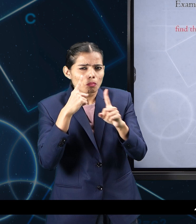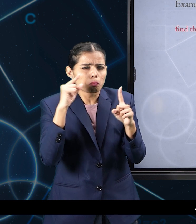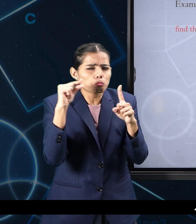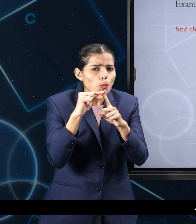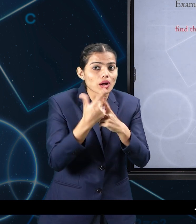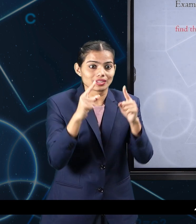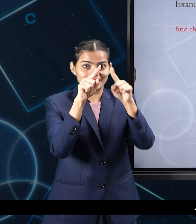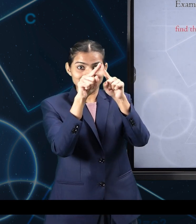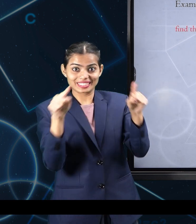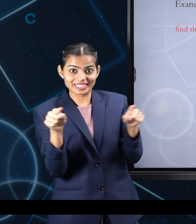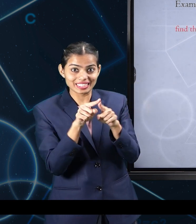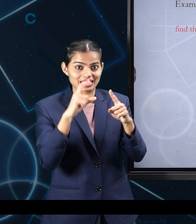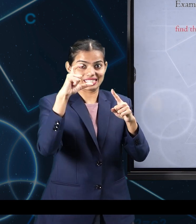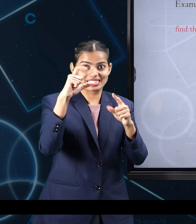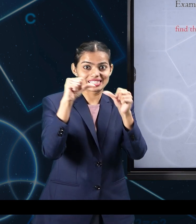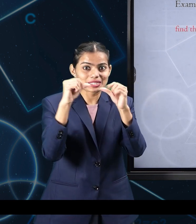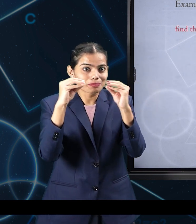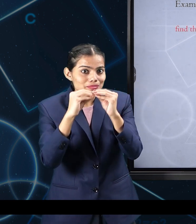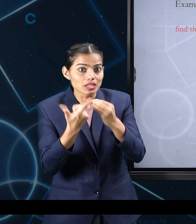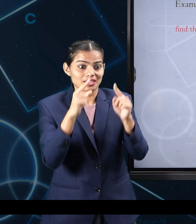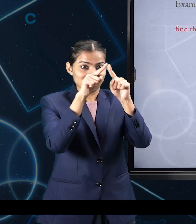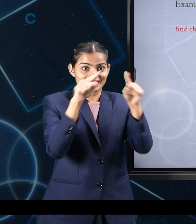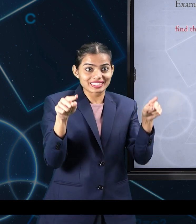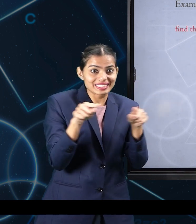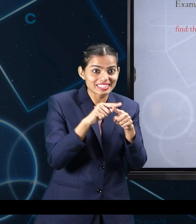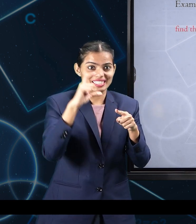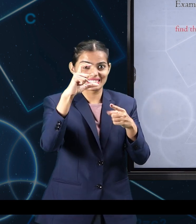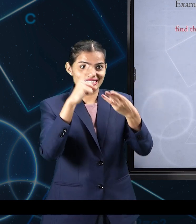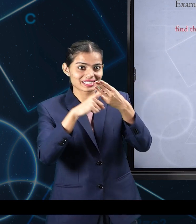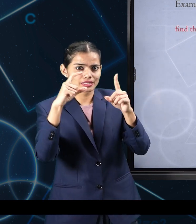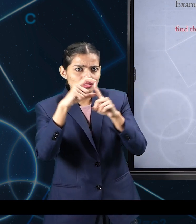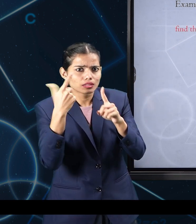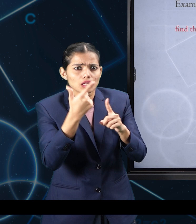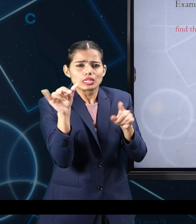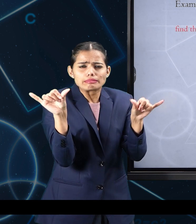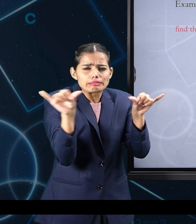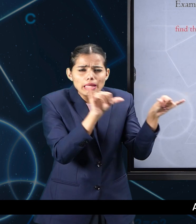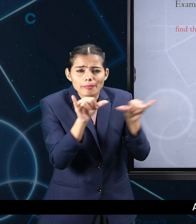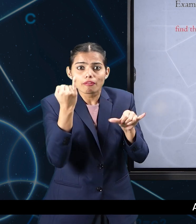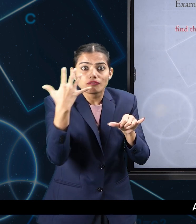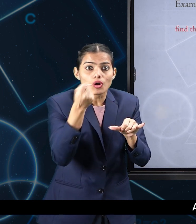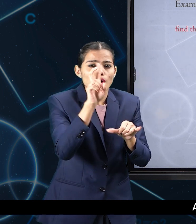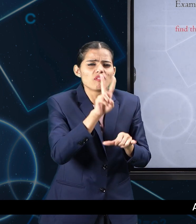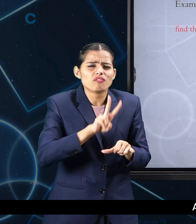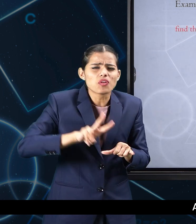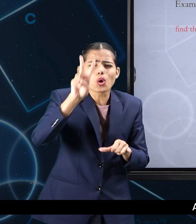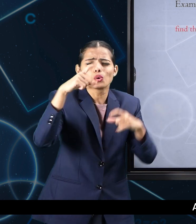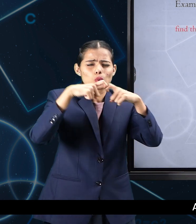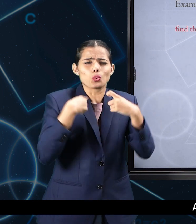that triangle CAB similar to triangle CED. Also, find the value